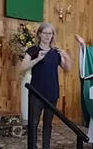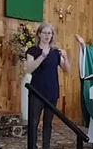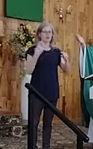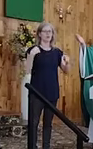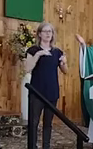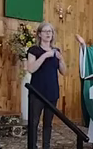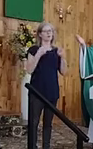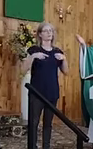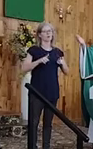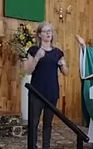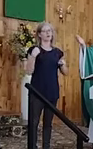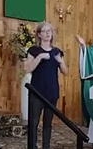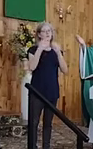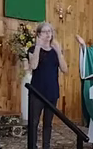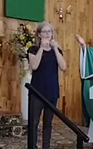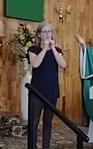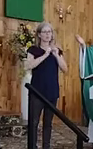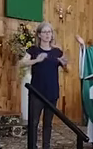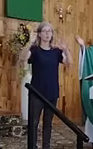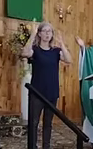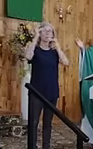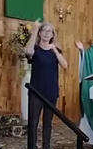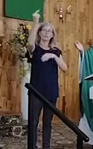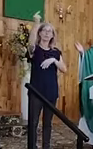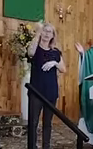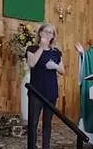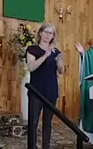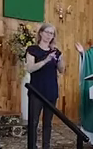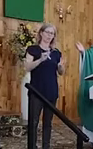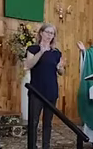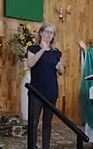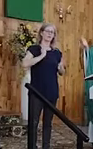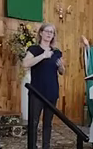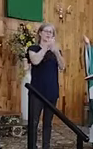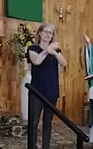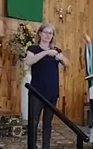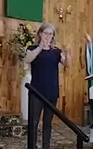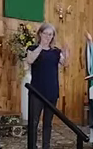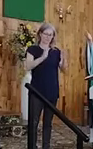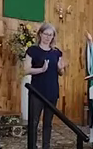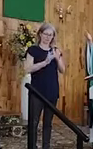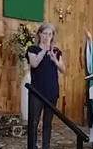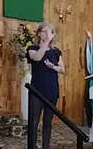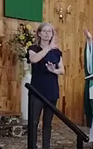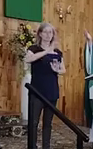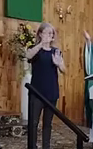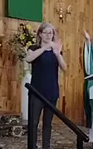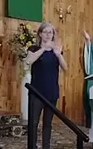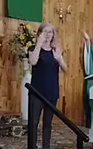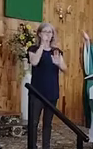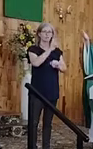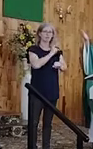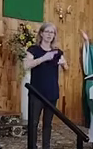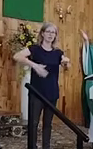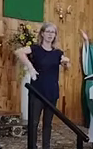as we await with blessed hope the coming in glory of our Savior, Jesus Christ. For